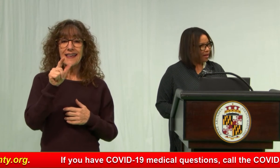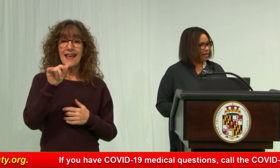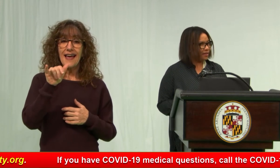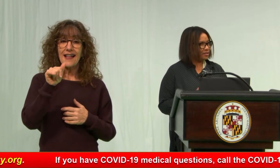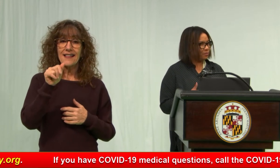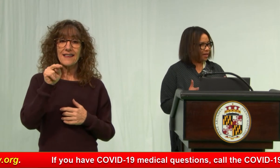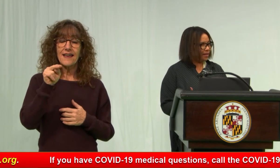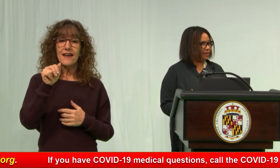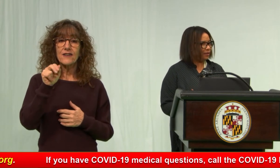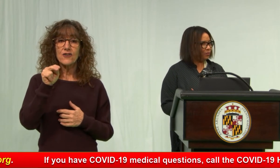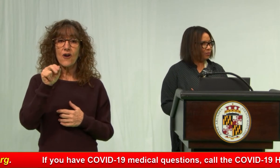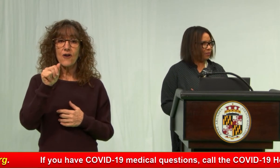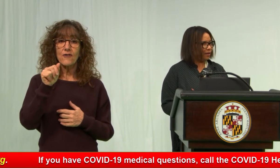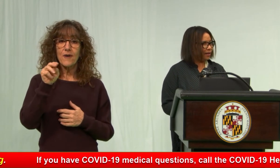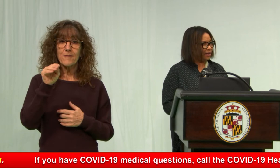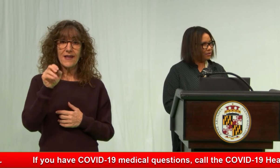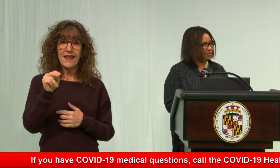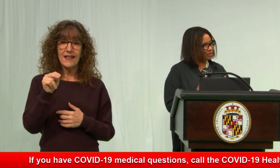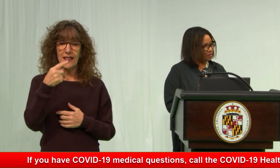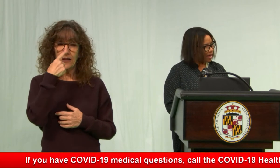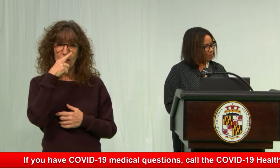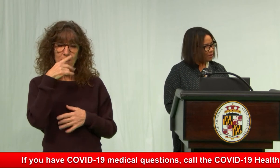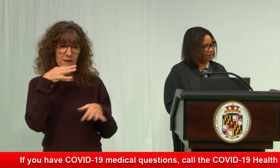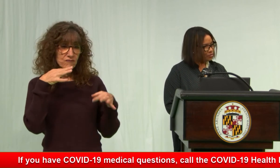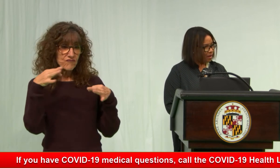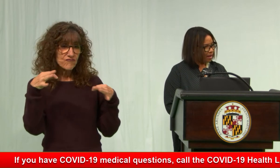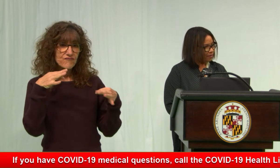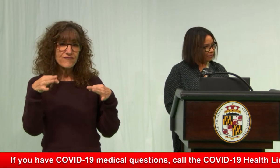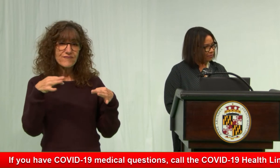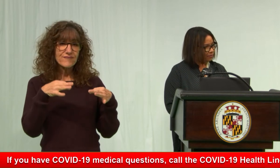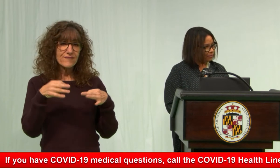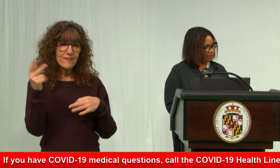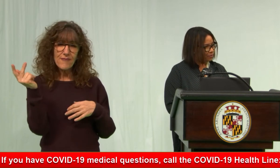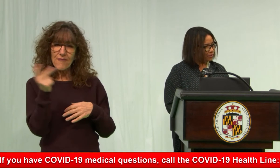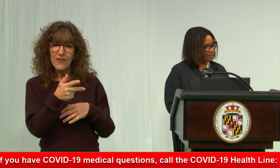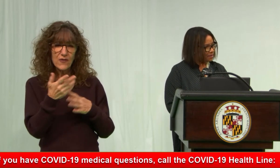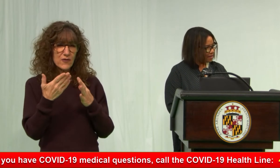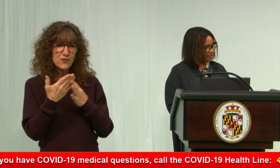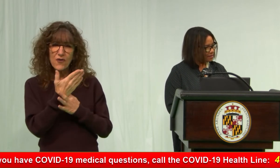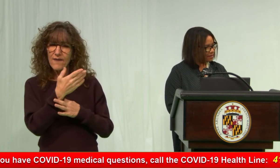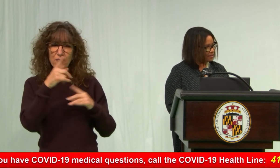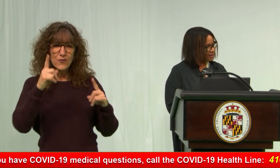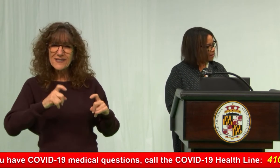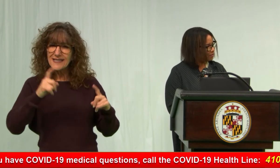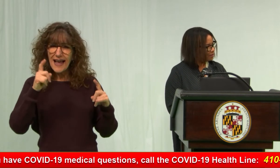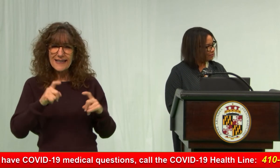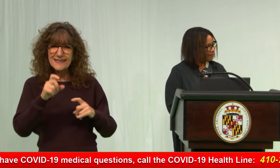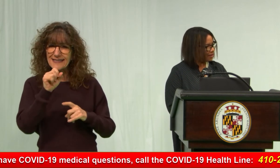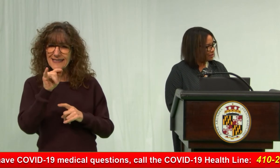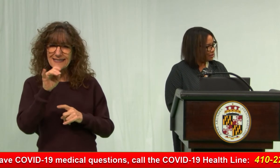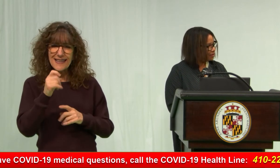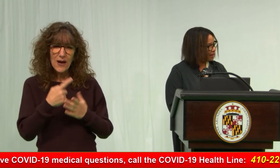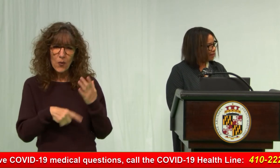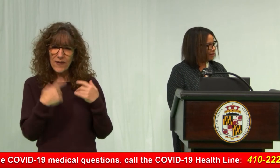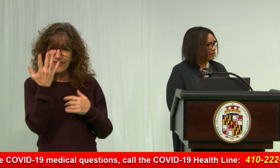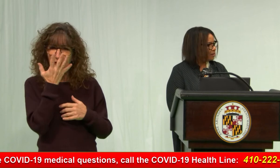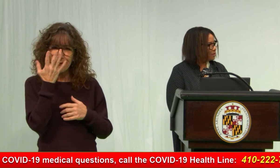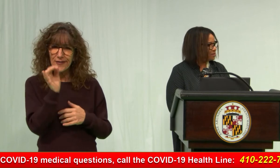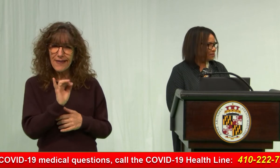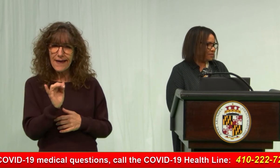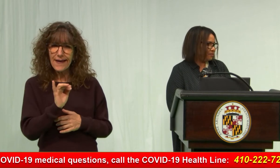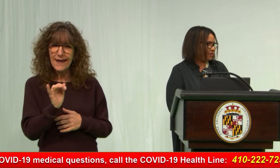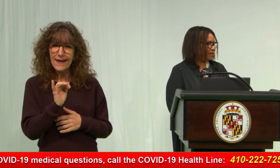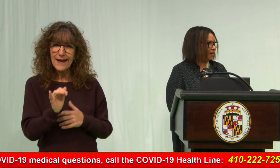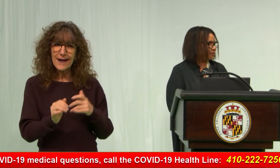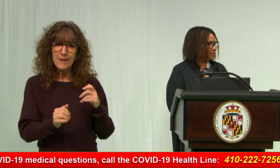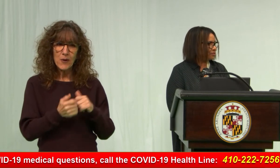begin by explaining, can you describe what a drive-through testing site would actually look like?